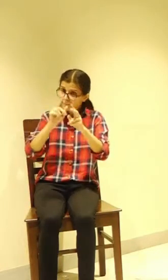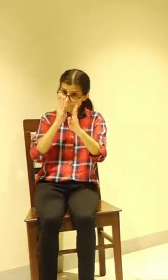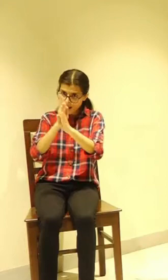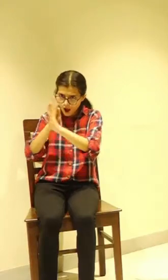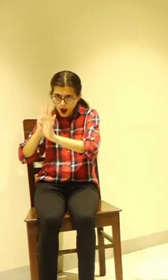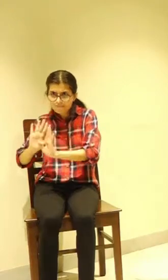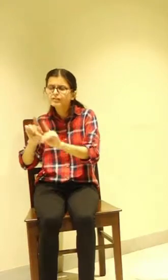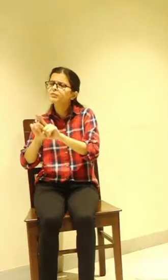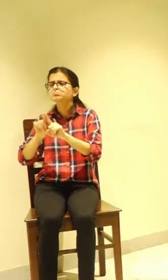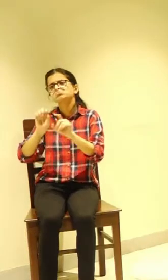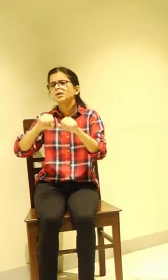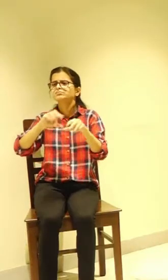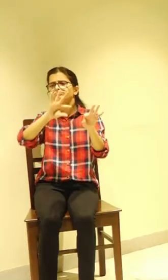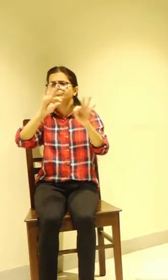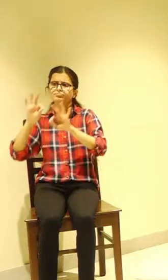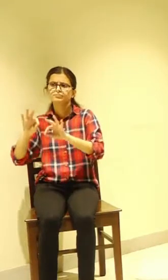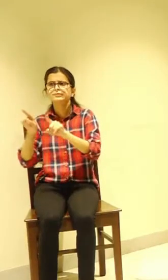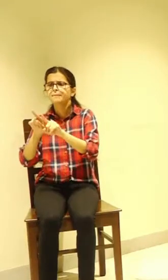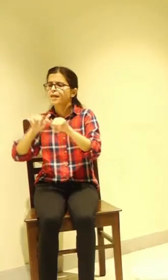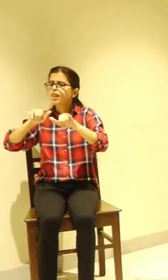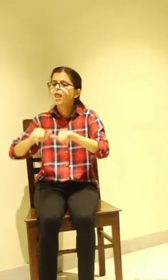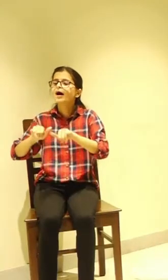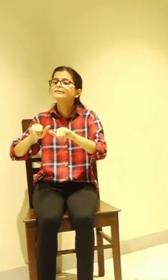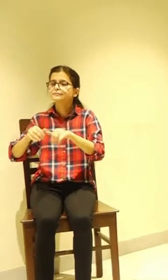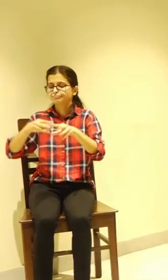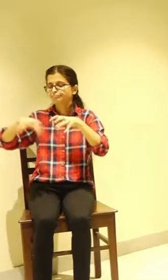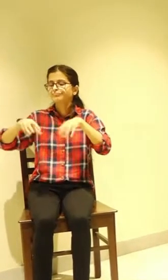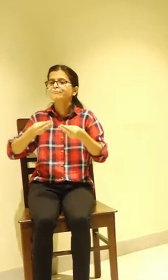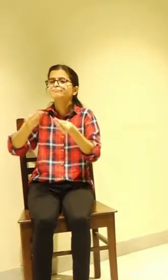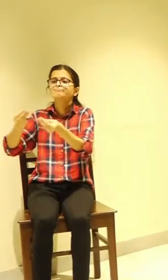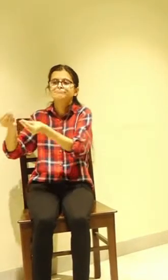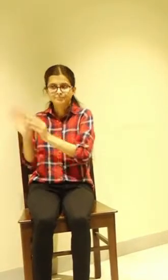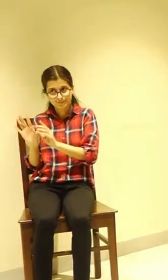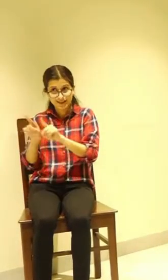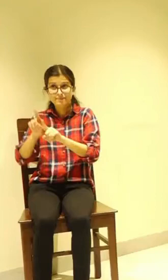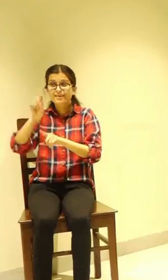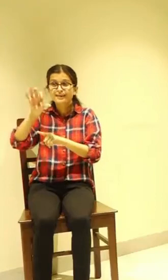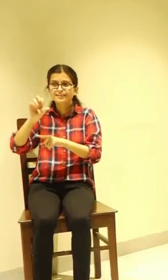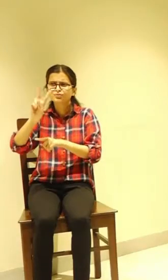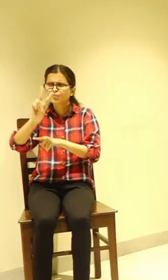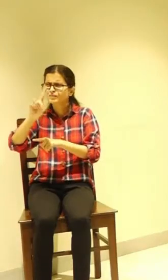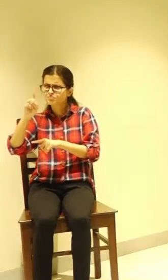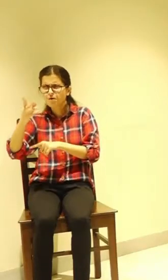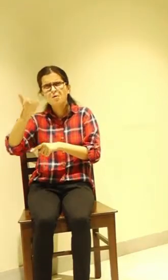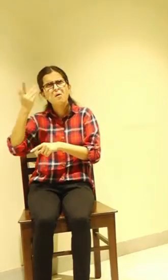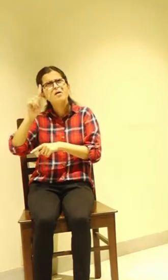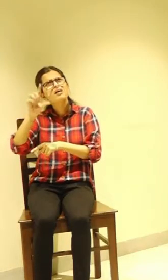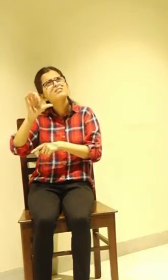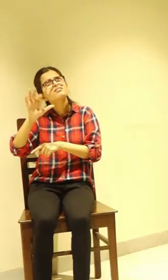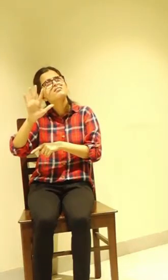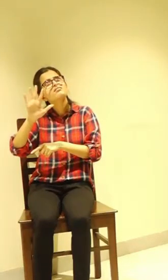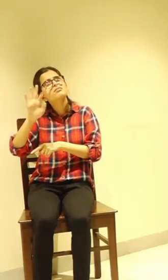the purpose of acquiring property and having land redistribution. So within 19 and 21, in the 1950s